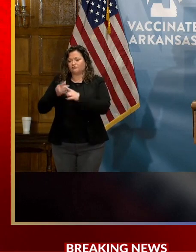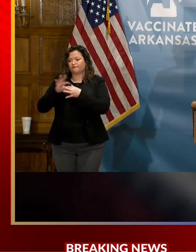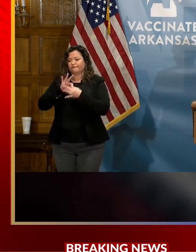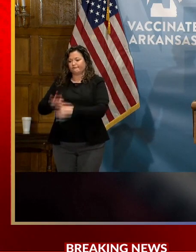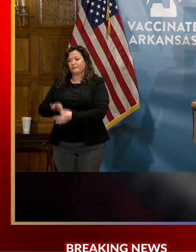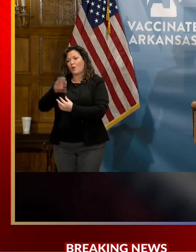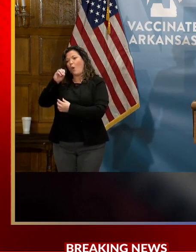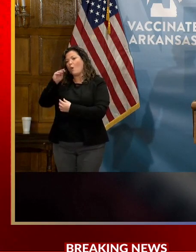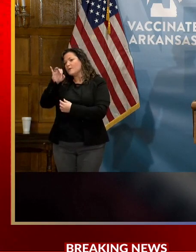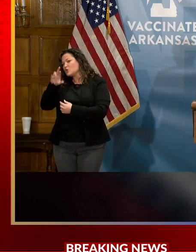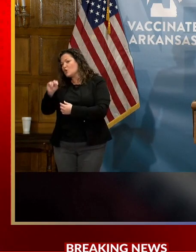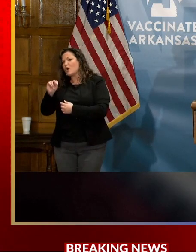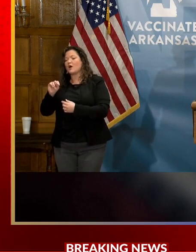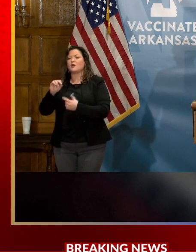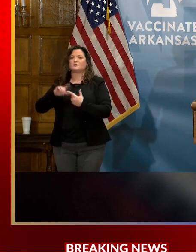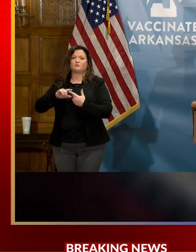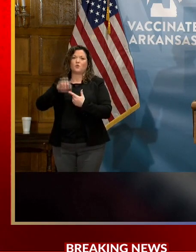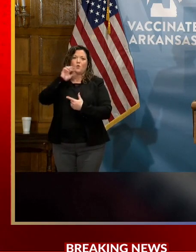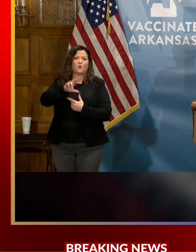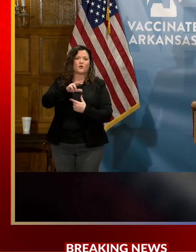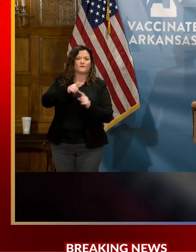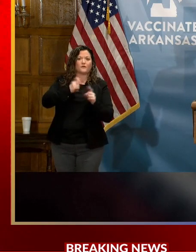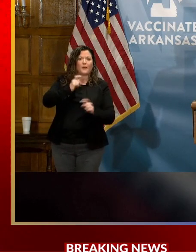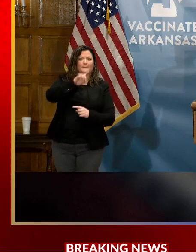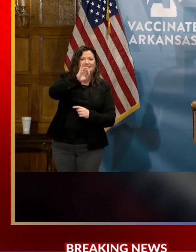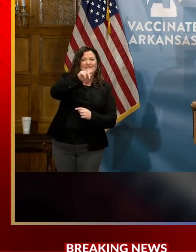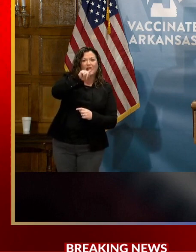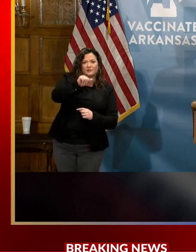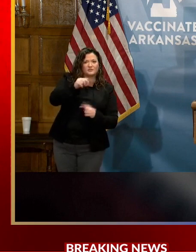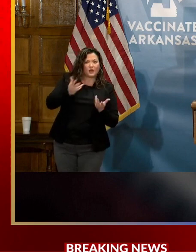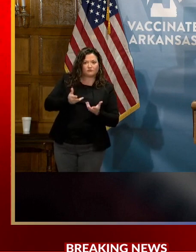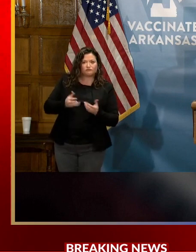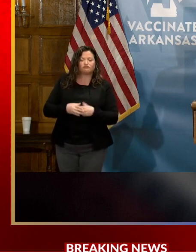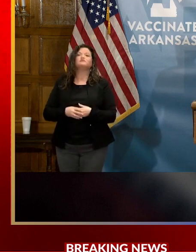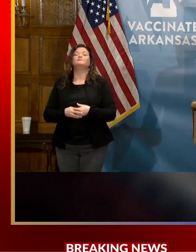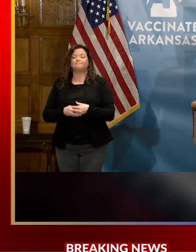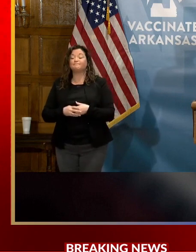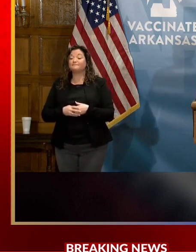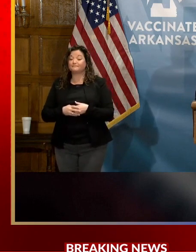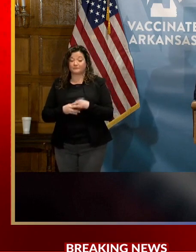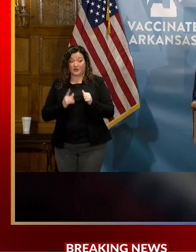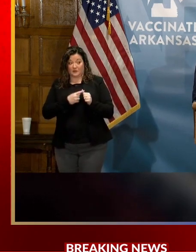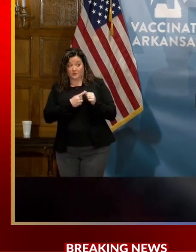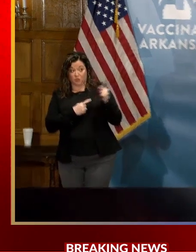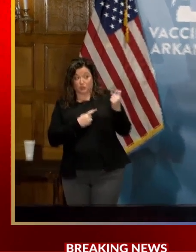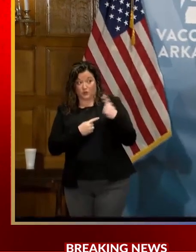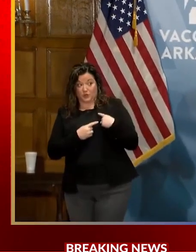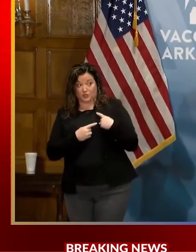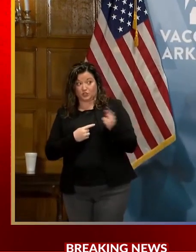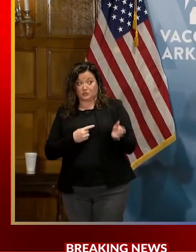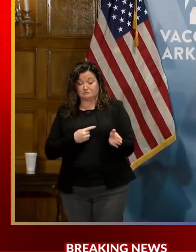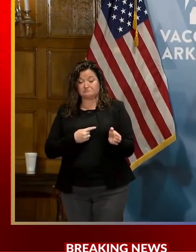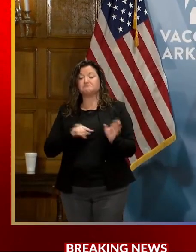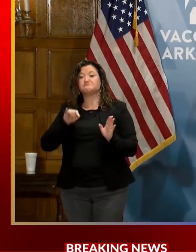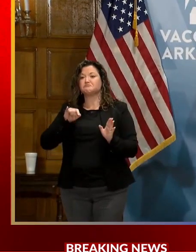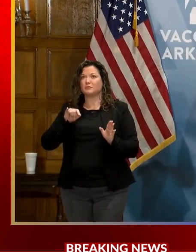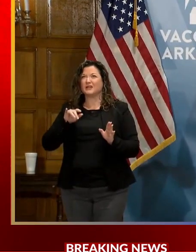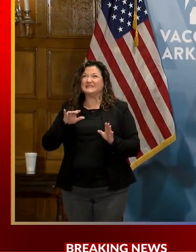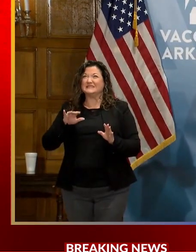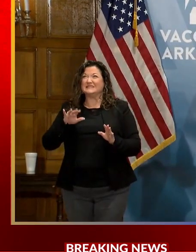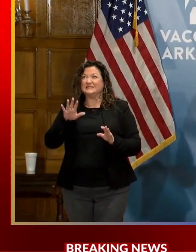related, and how many were maybe legacy Delta deaths? On the first question, and if it was